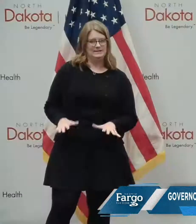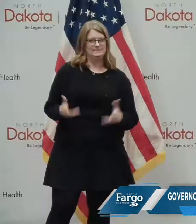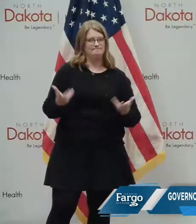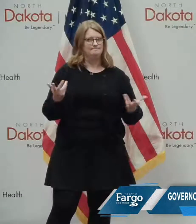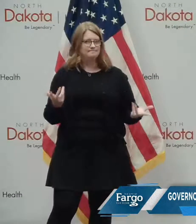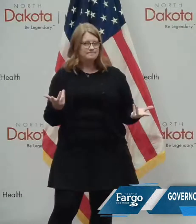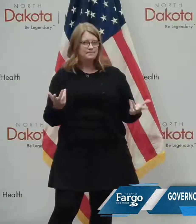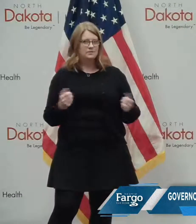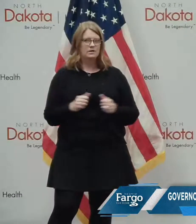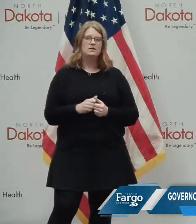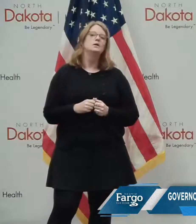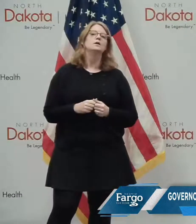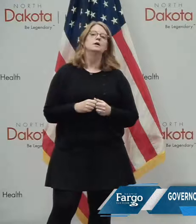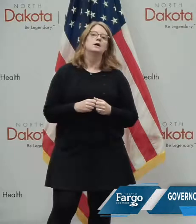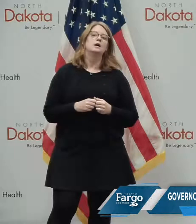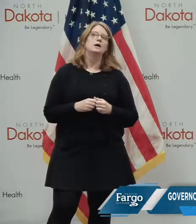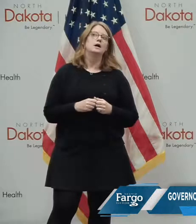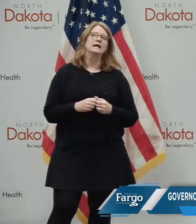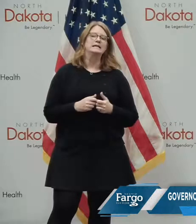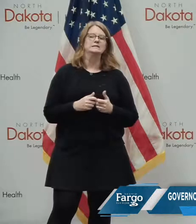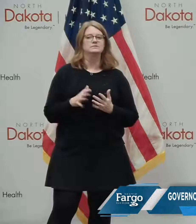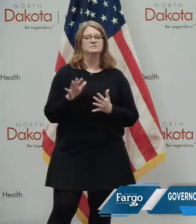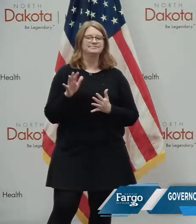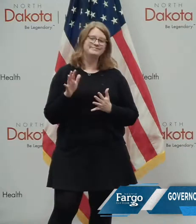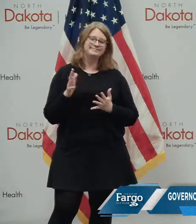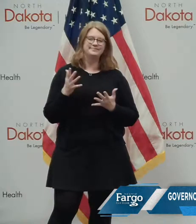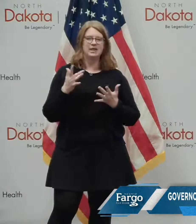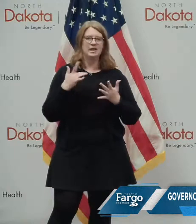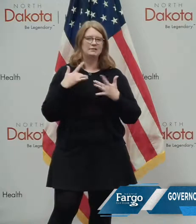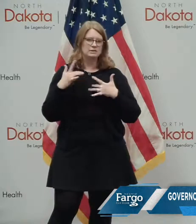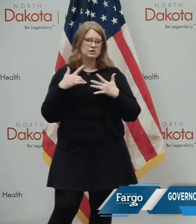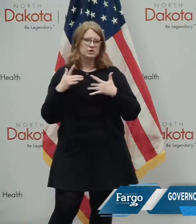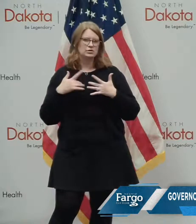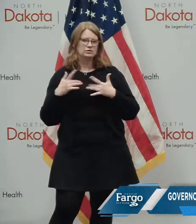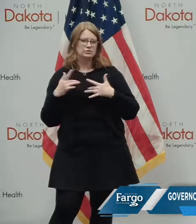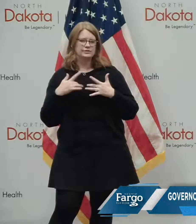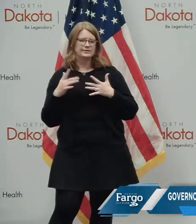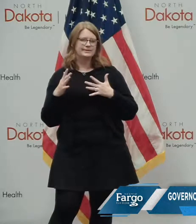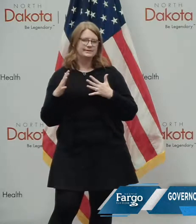I worry about that on a secondary level, because I think right now that where we are, the